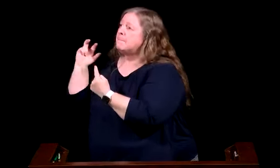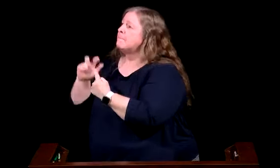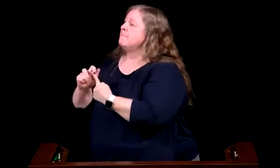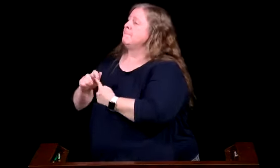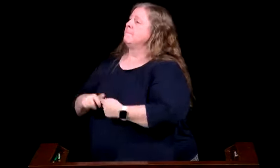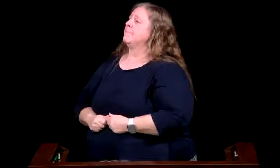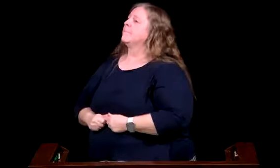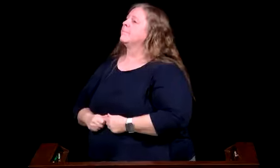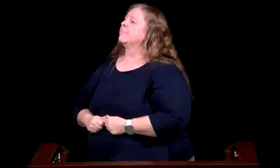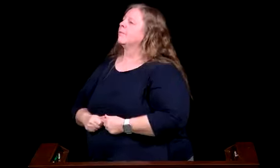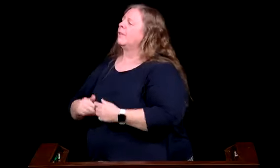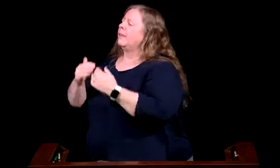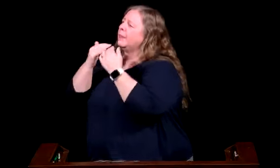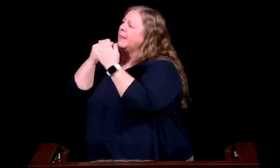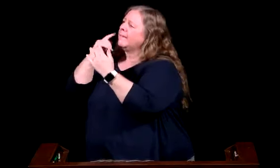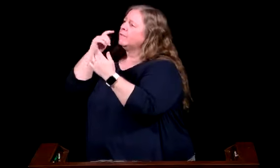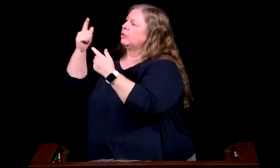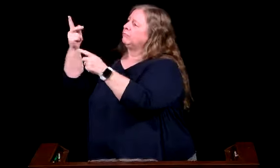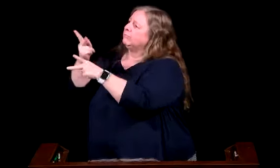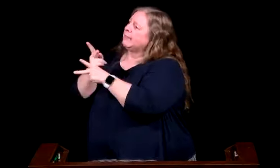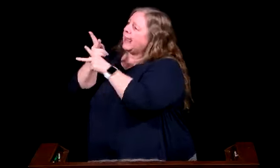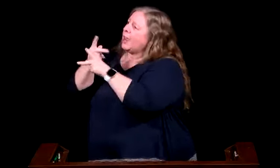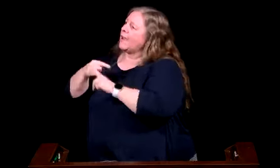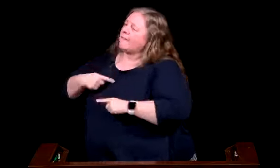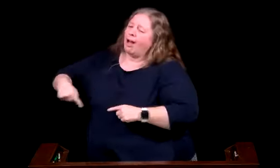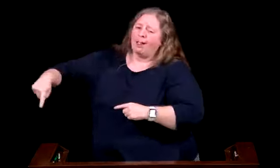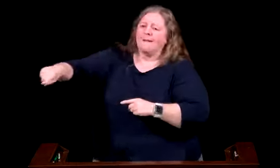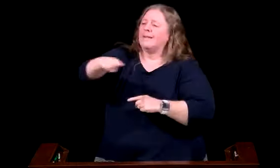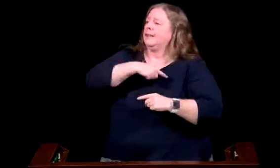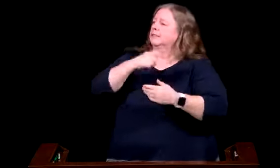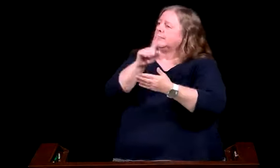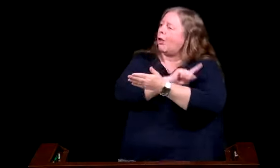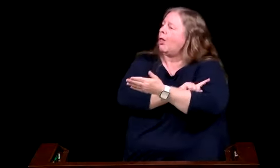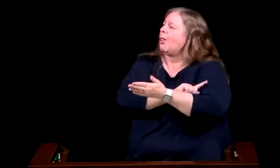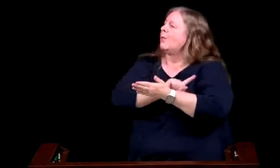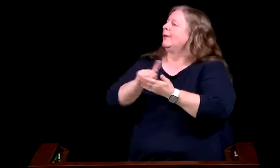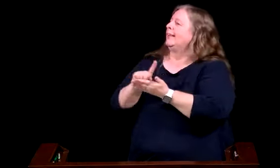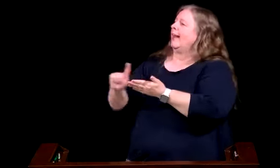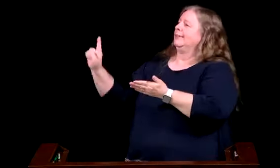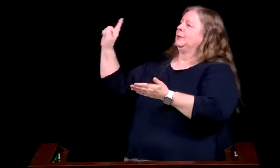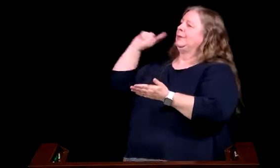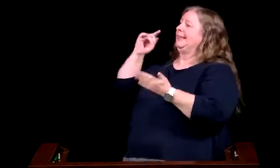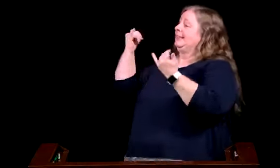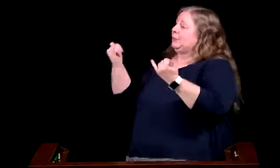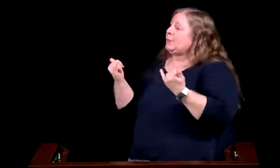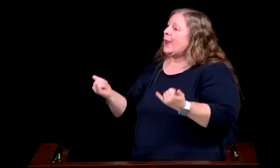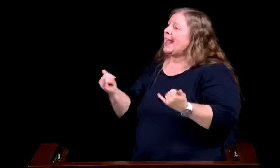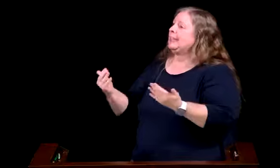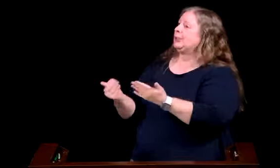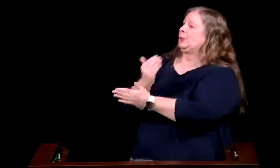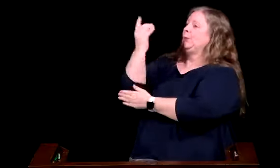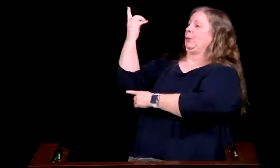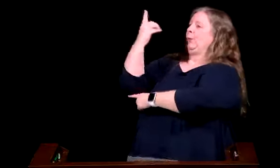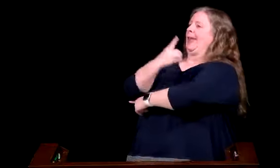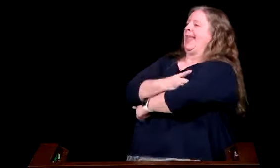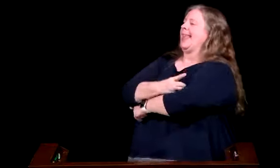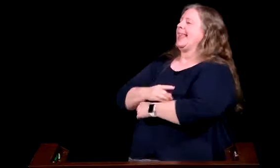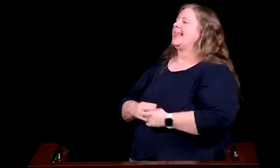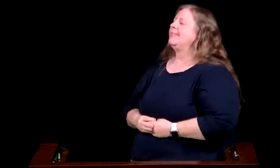your love is perfect. Thank you for taking care of all of us throughout this week and last week and bringing us